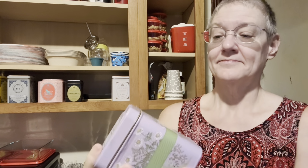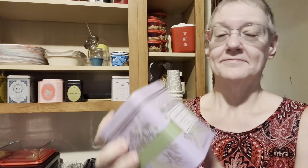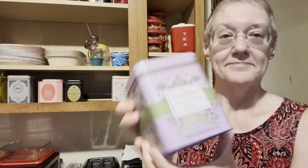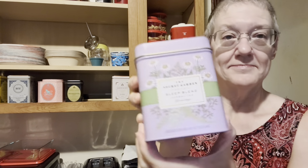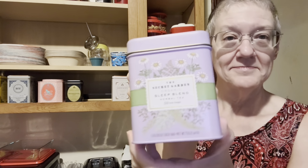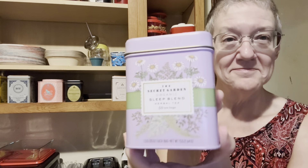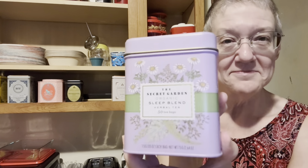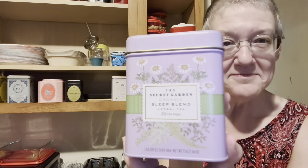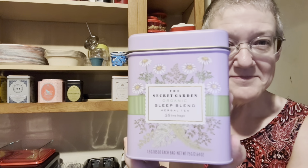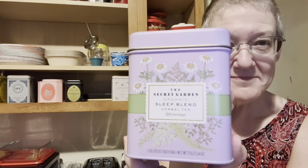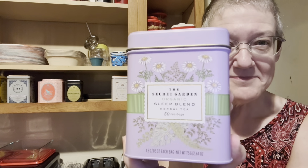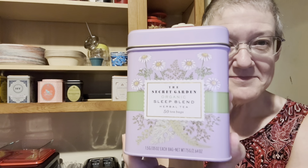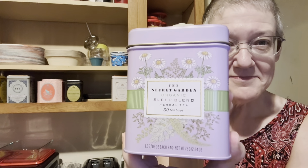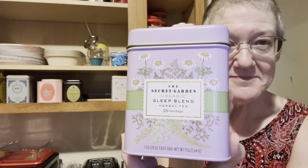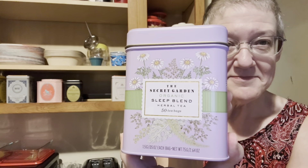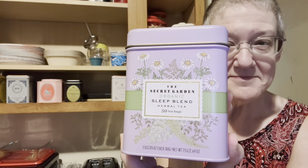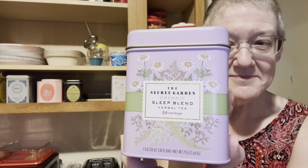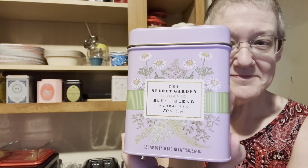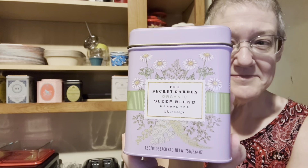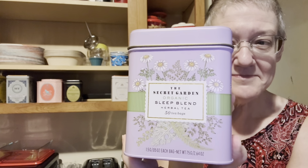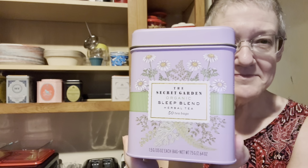Let me show it to you.